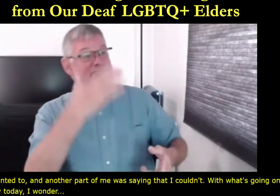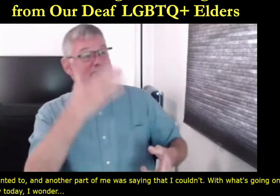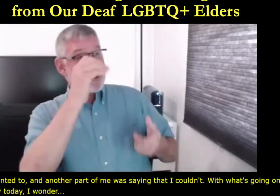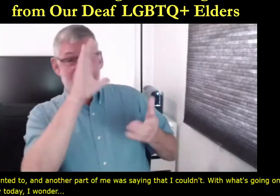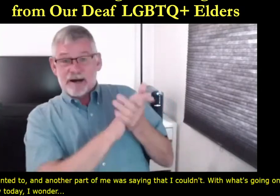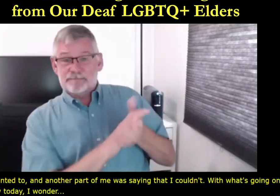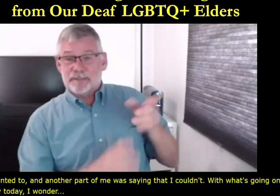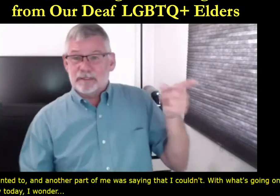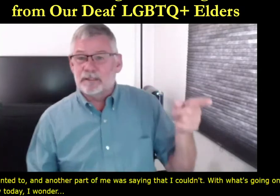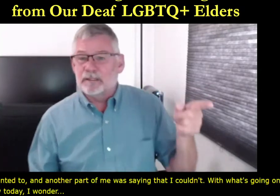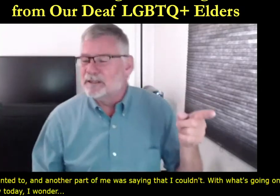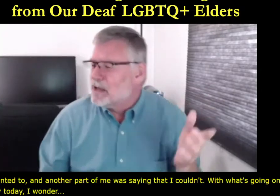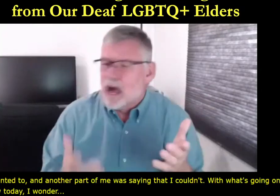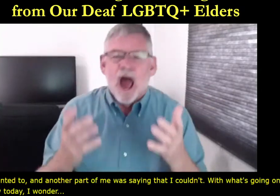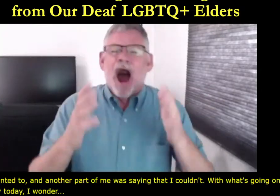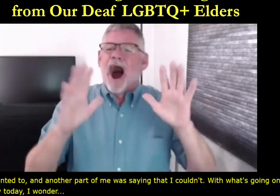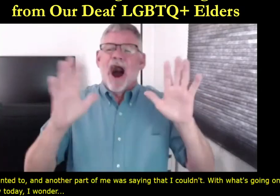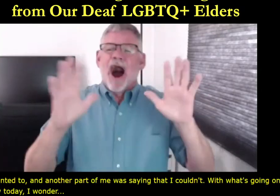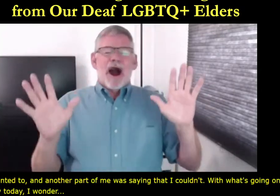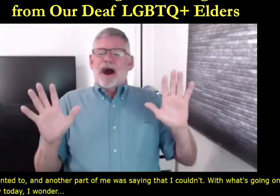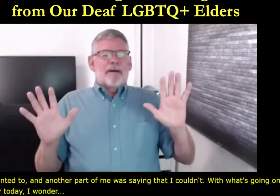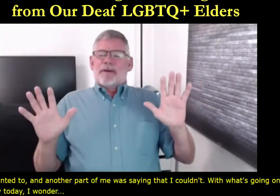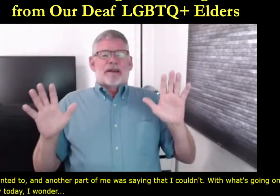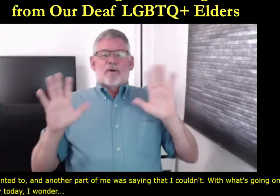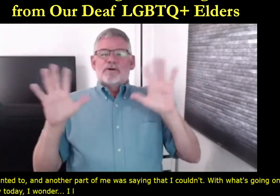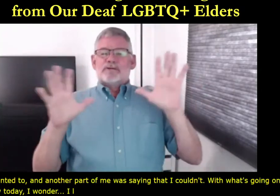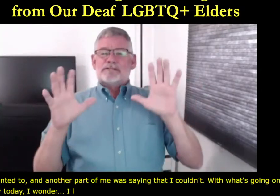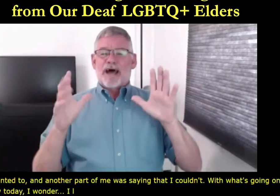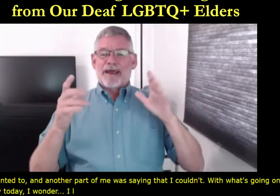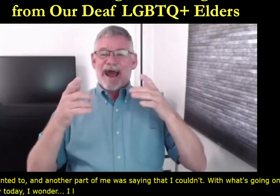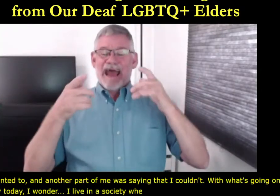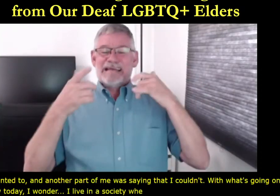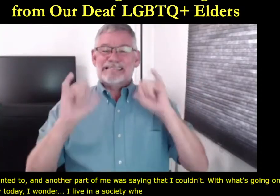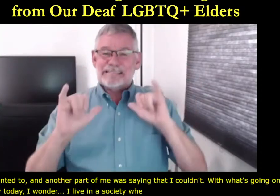there's council members who will talk about their husbands or congressmen